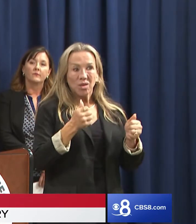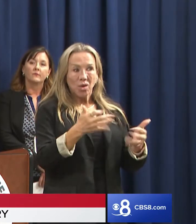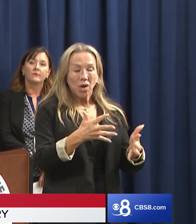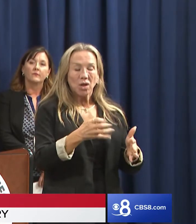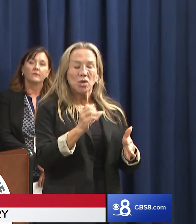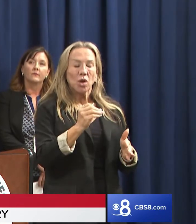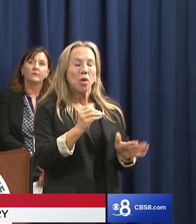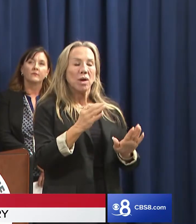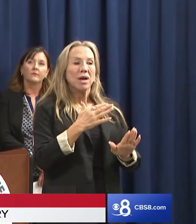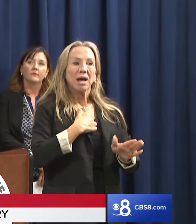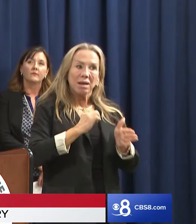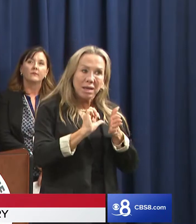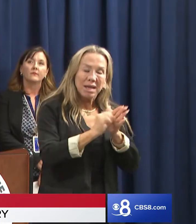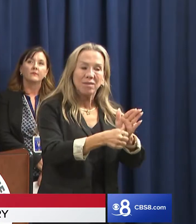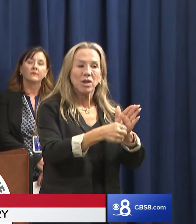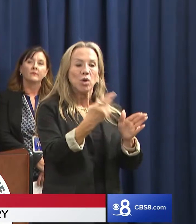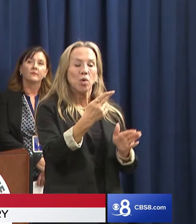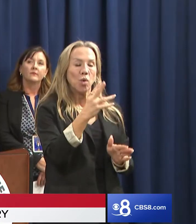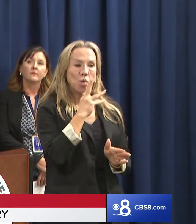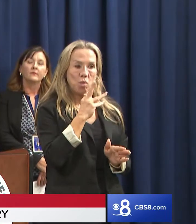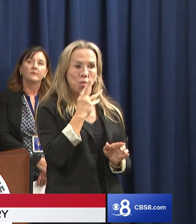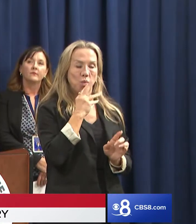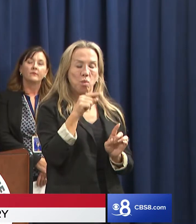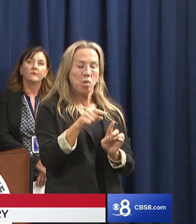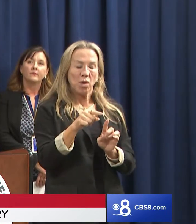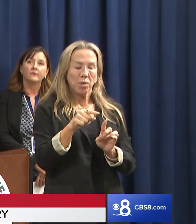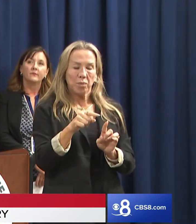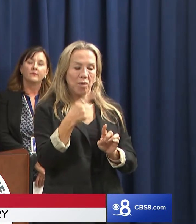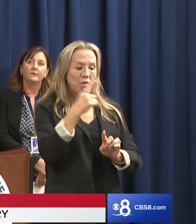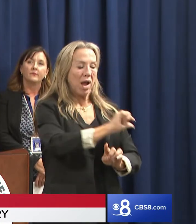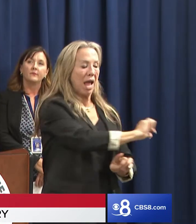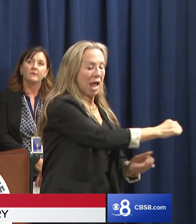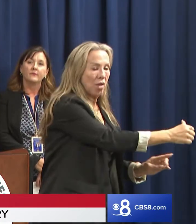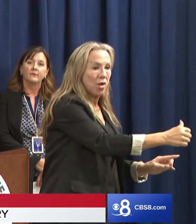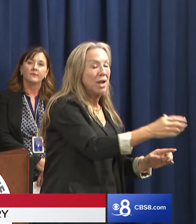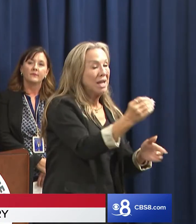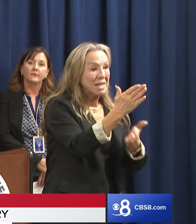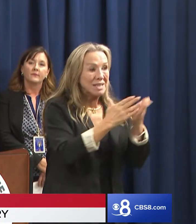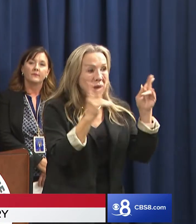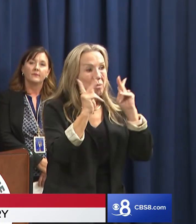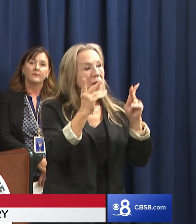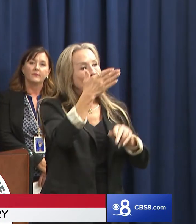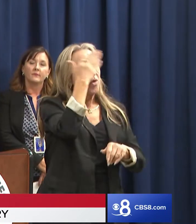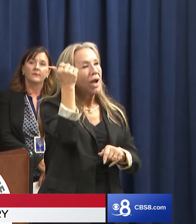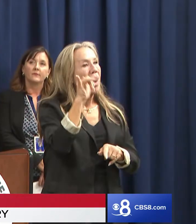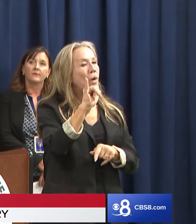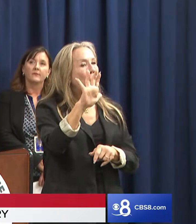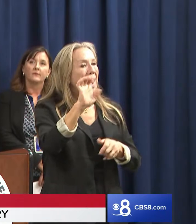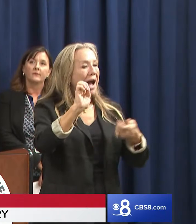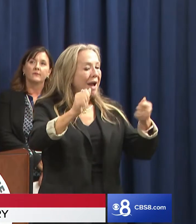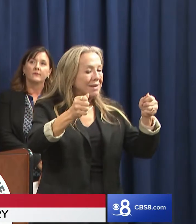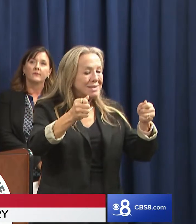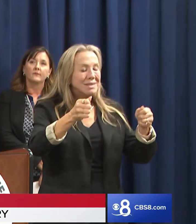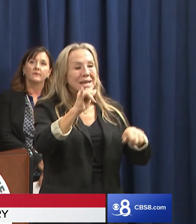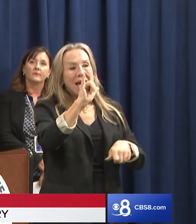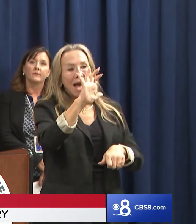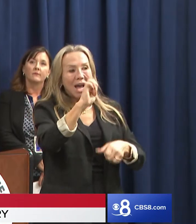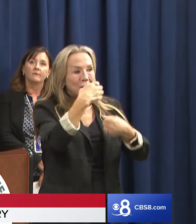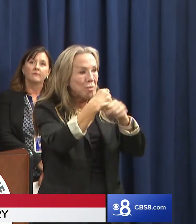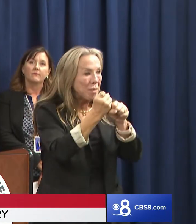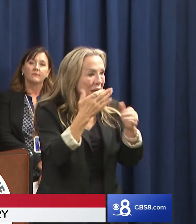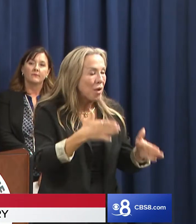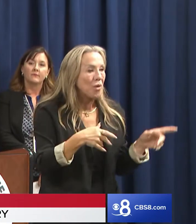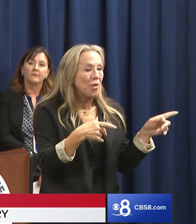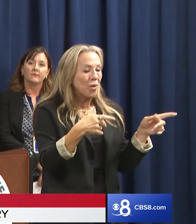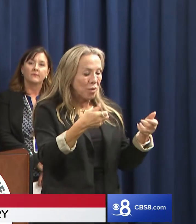other purposes. I would emphasize specifically that people get in trouble when they forget about the ice maker in their ice machine, if they're brushing